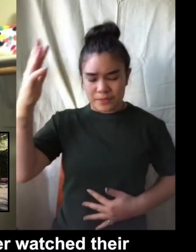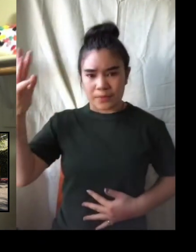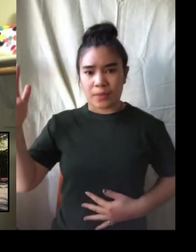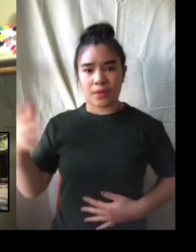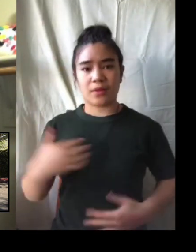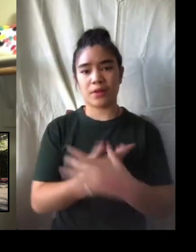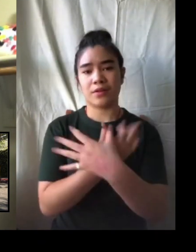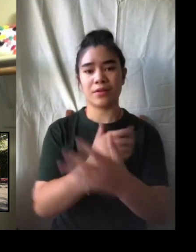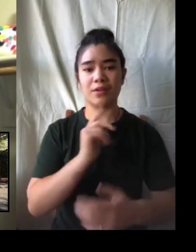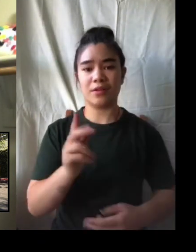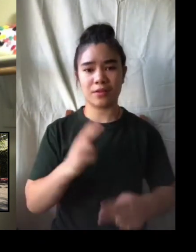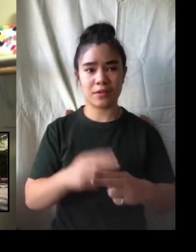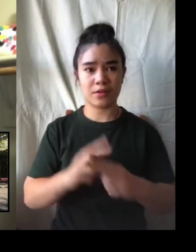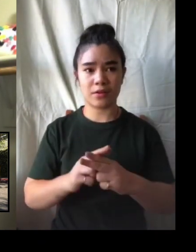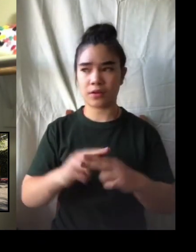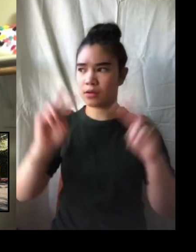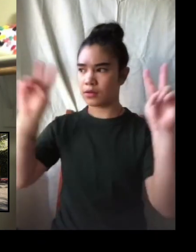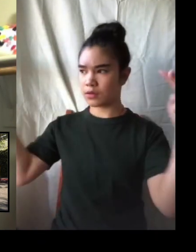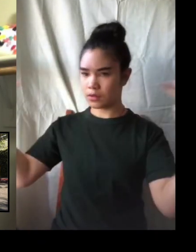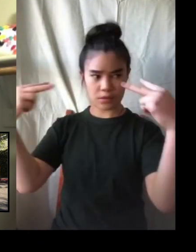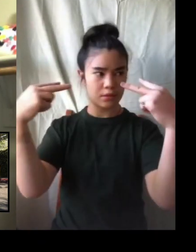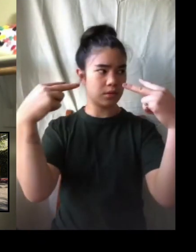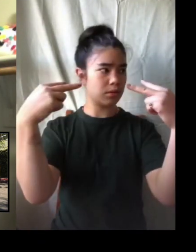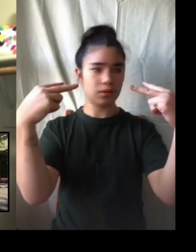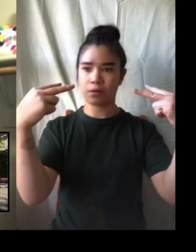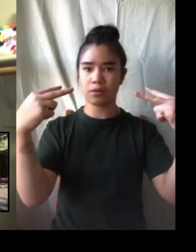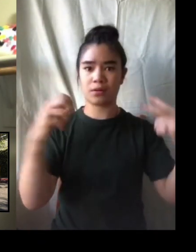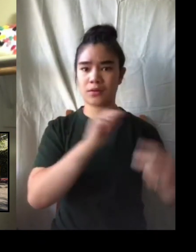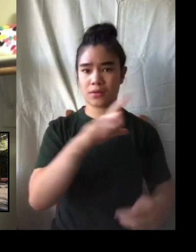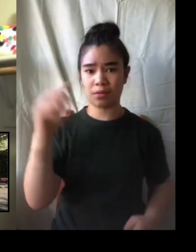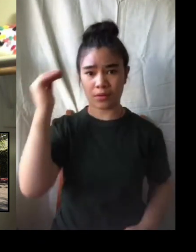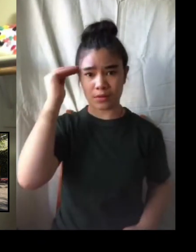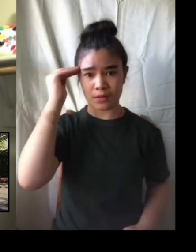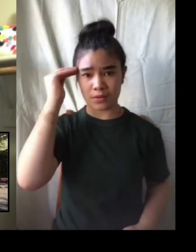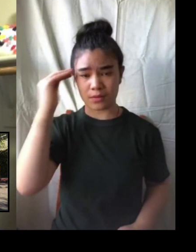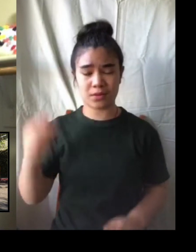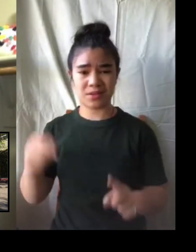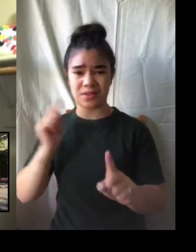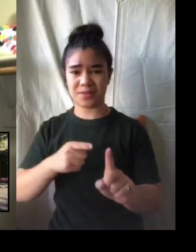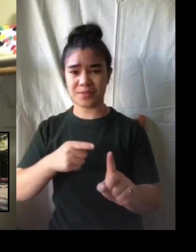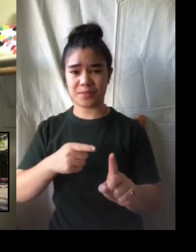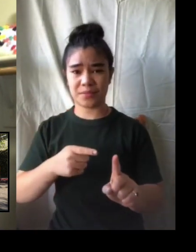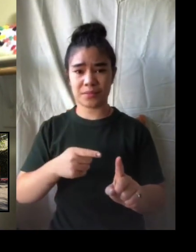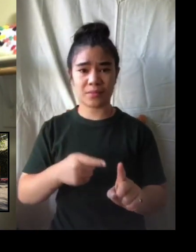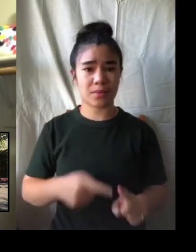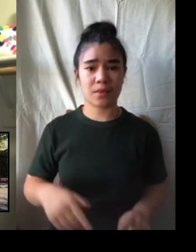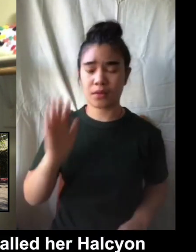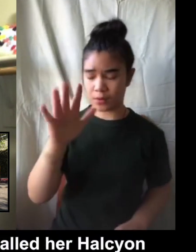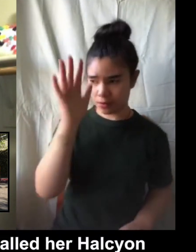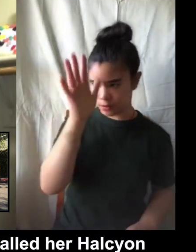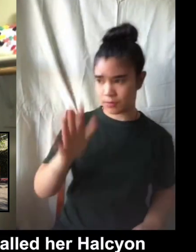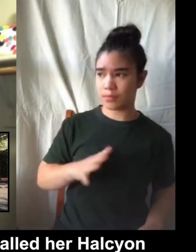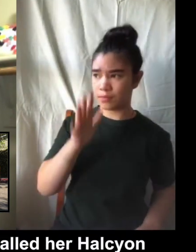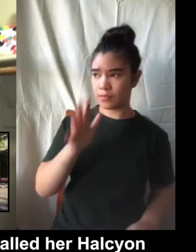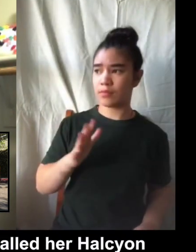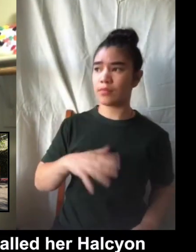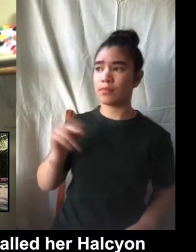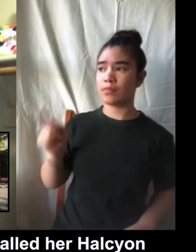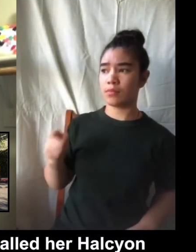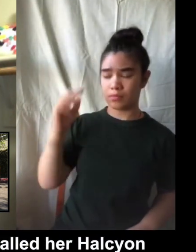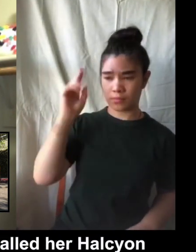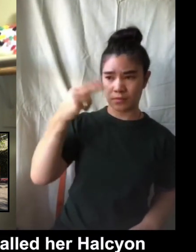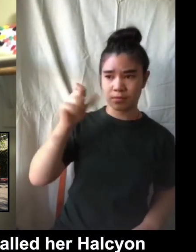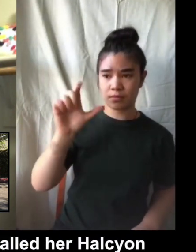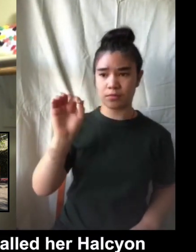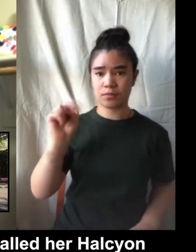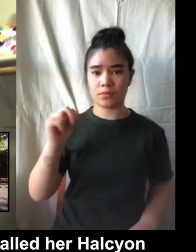pain. Phoenix says her name, and he looks at me, and we all know what he means by that. Her parents called